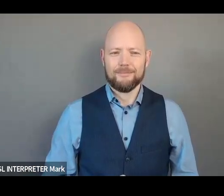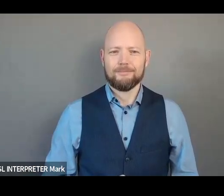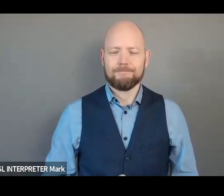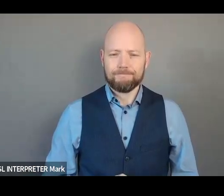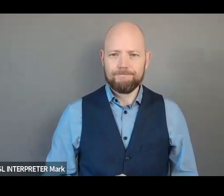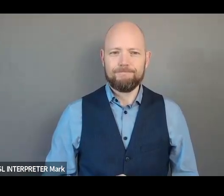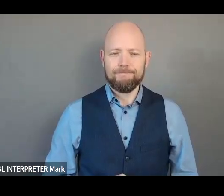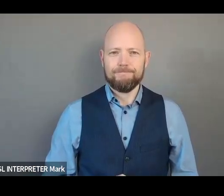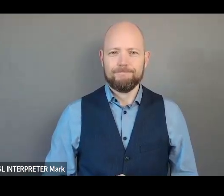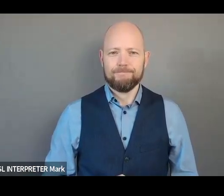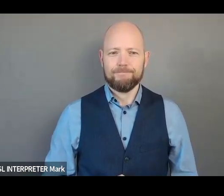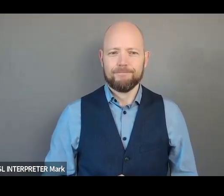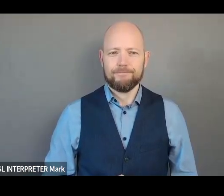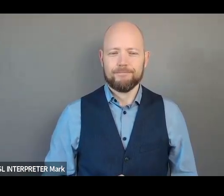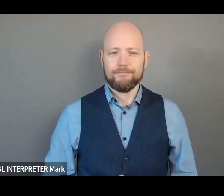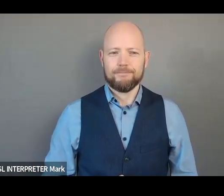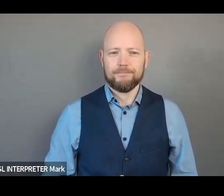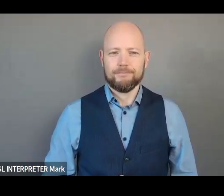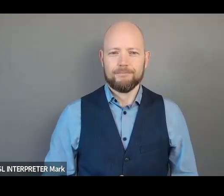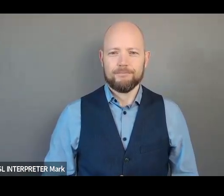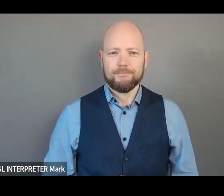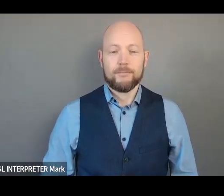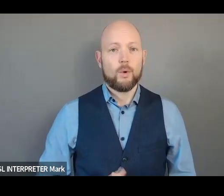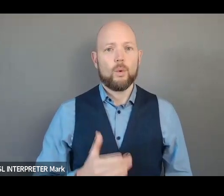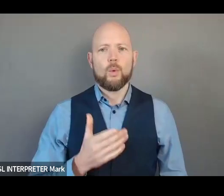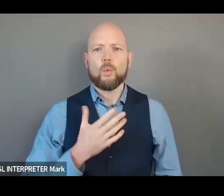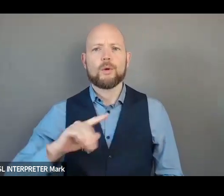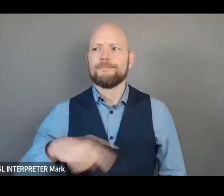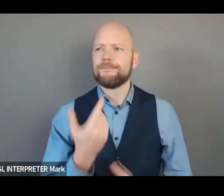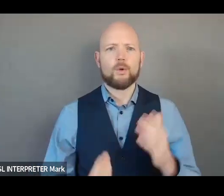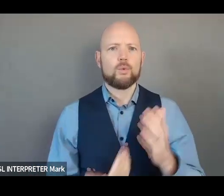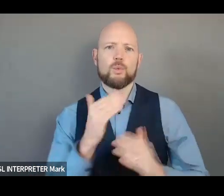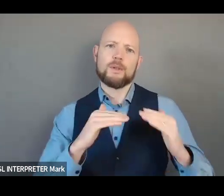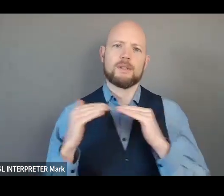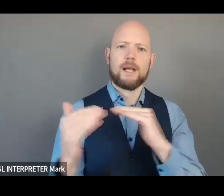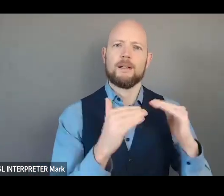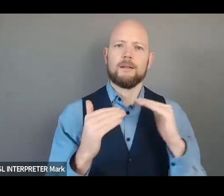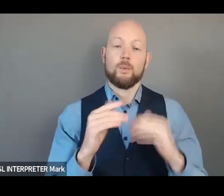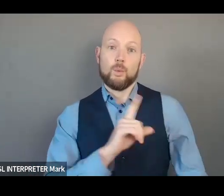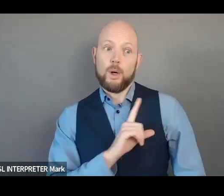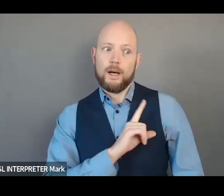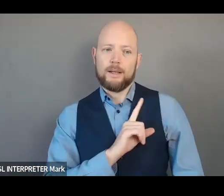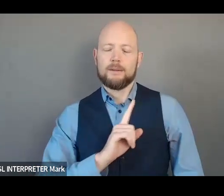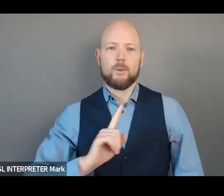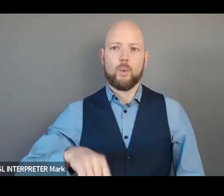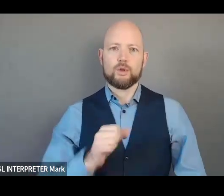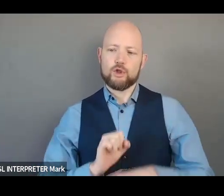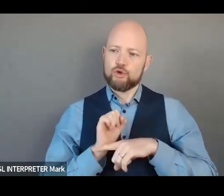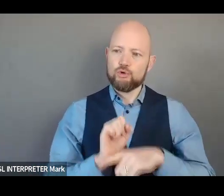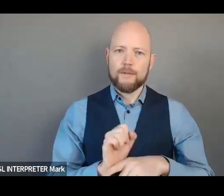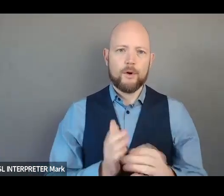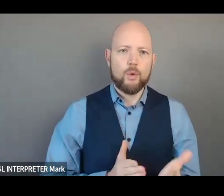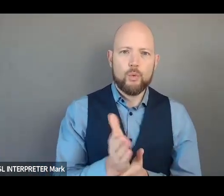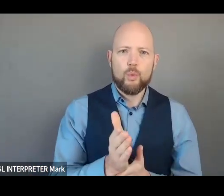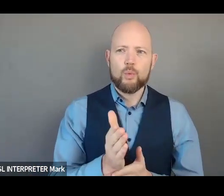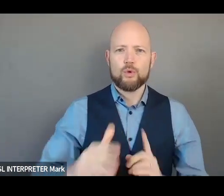So the reason I wanted to kind of set another standard for us is that we're driven by the social model of disability. Can I ask how many people in the